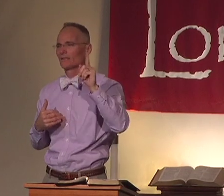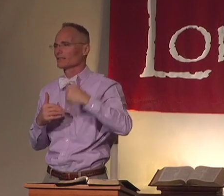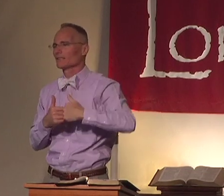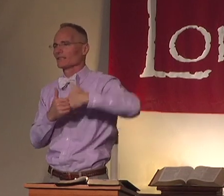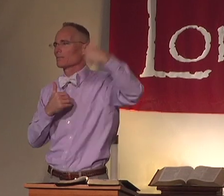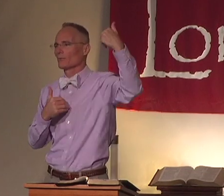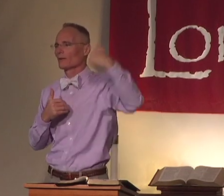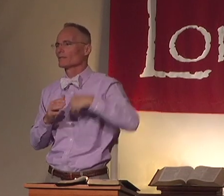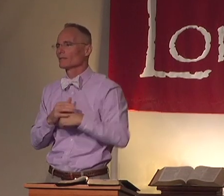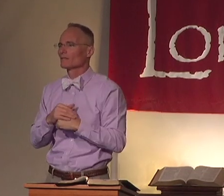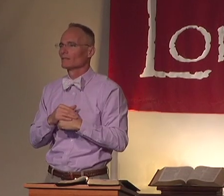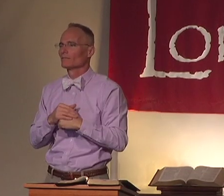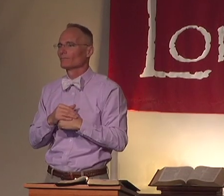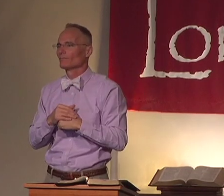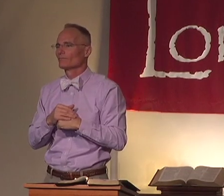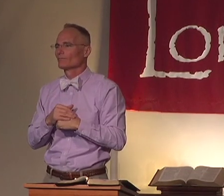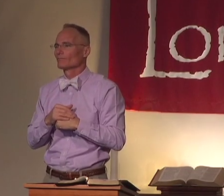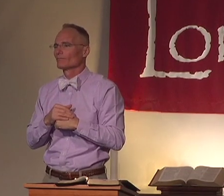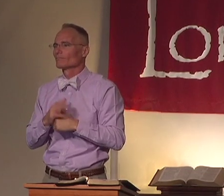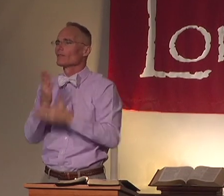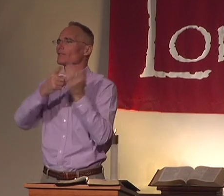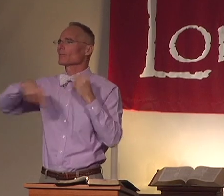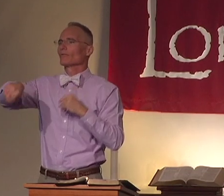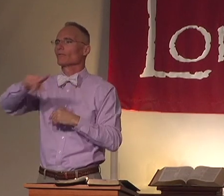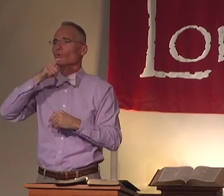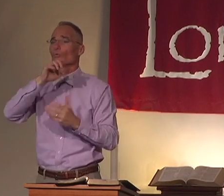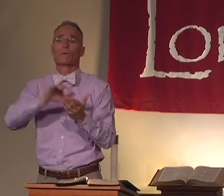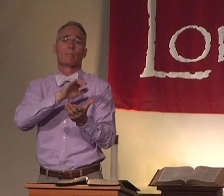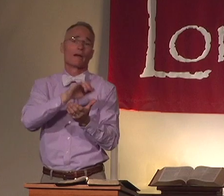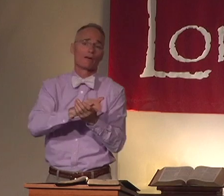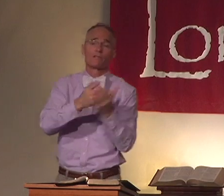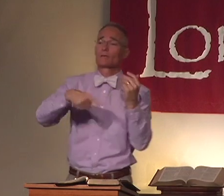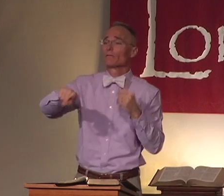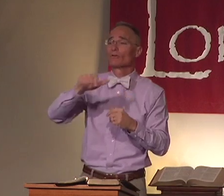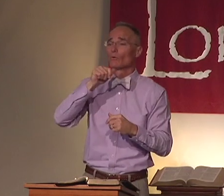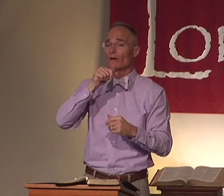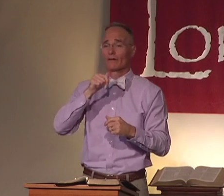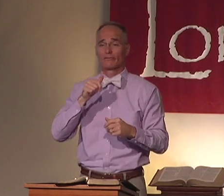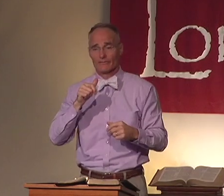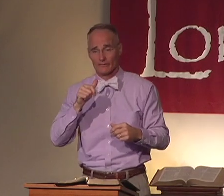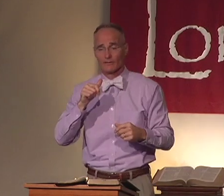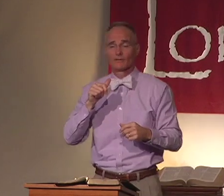Any offense separates us from God. And some of you who are married, some of you who